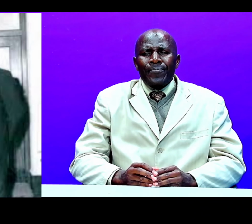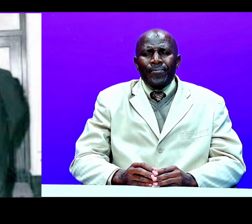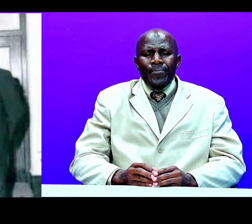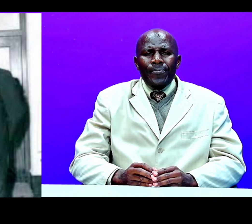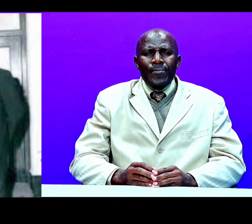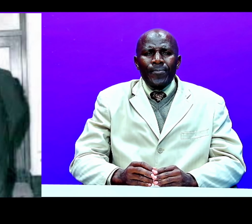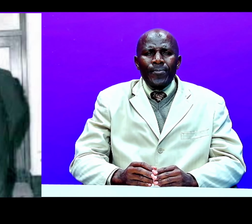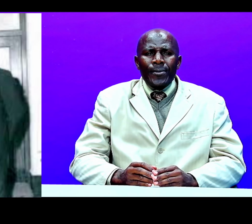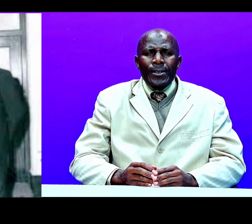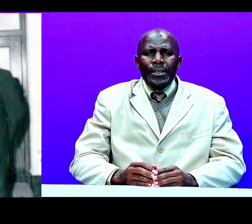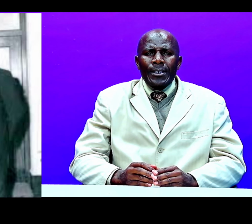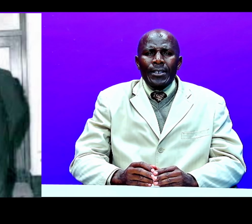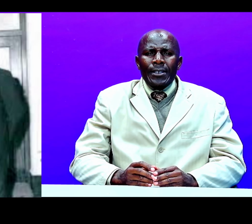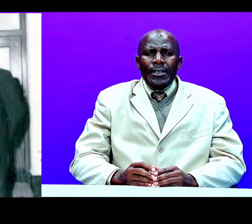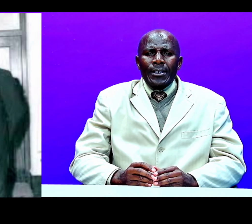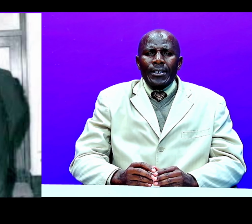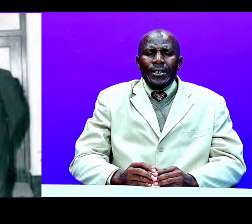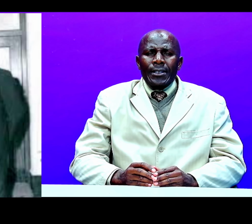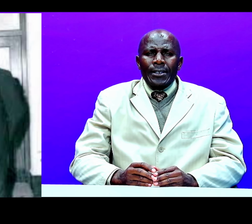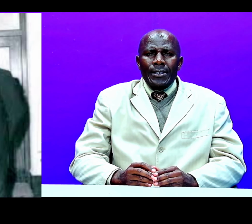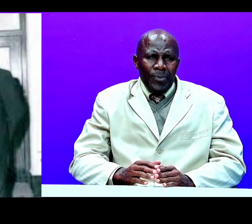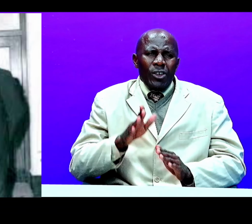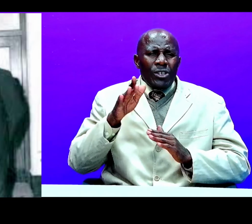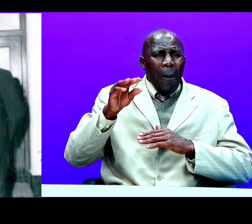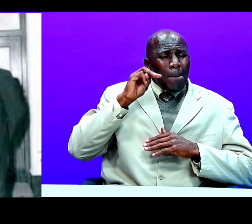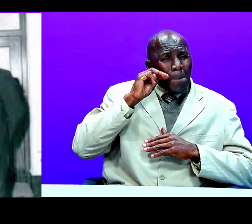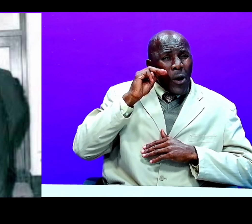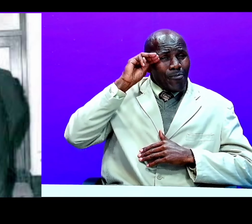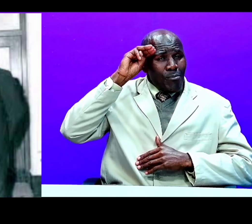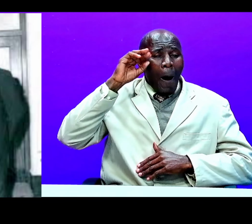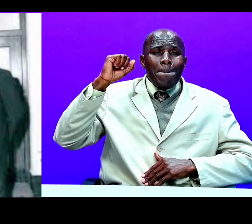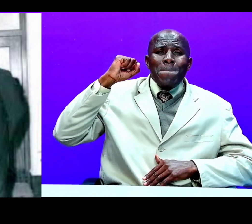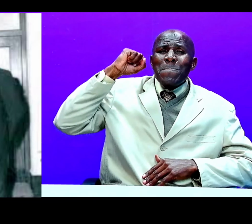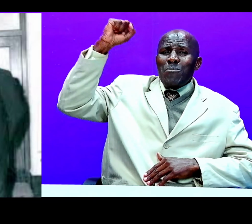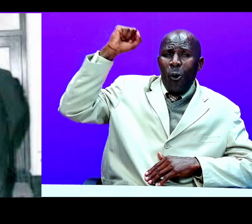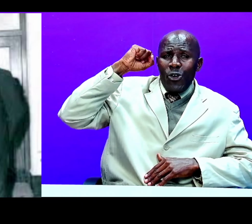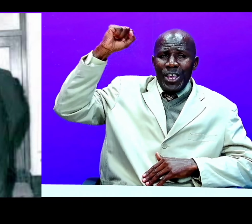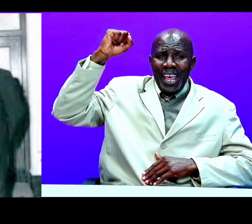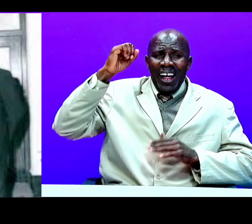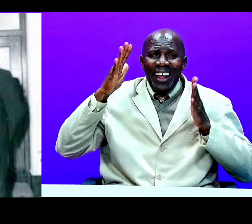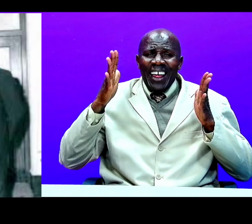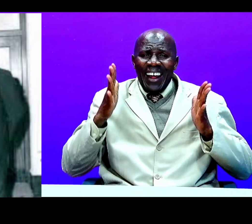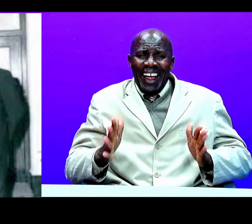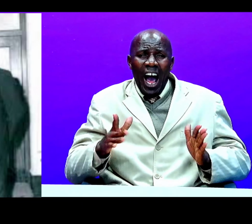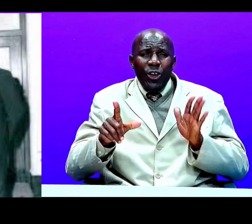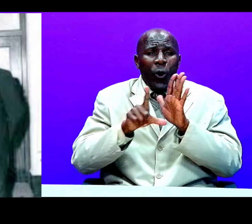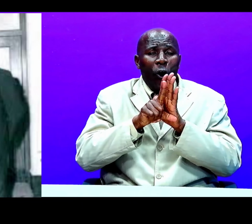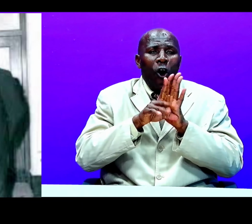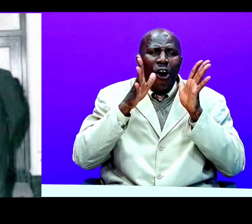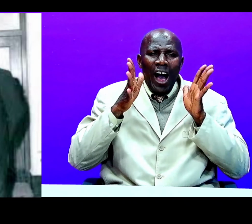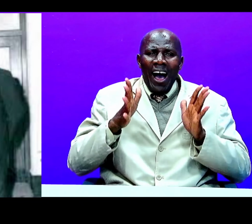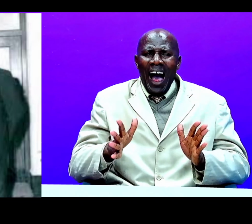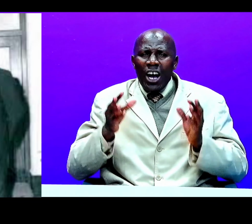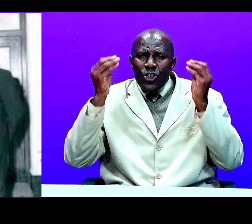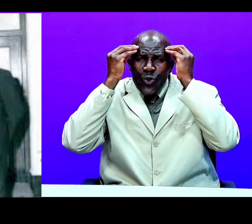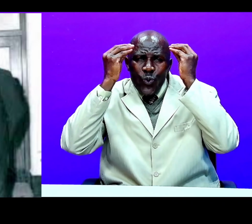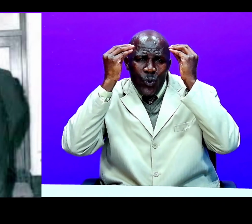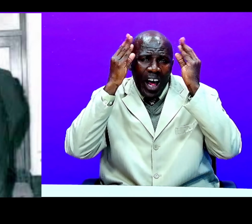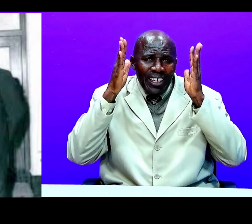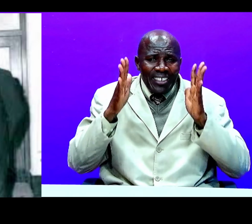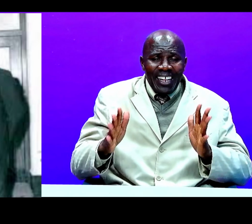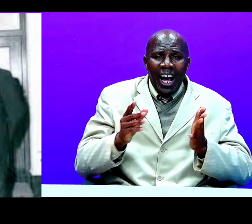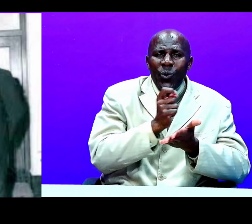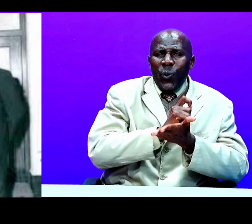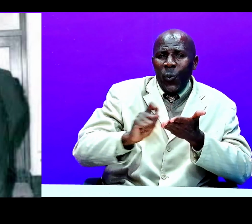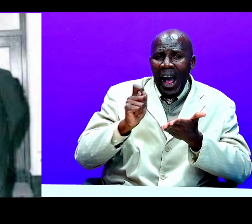Intellectuals, politicians, lawyers, students, writers, workers, and peasants,